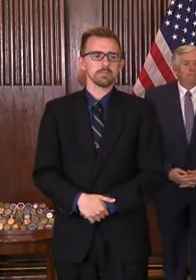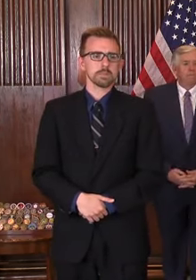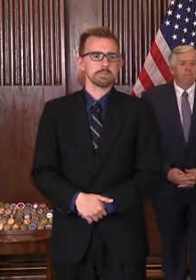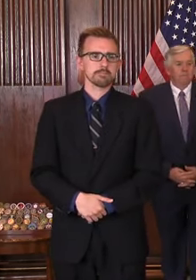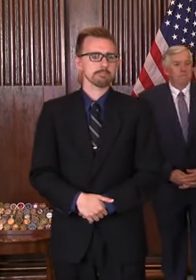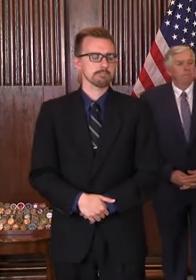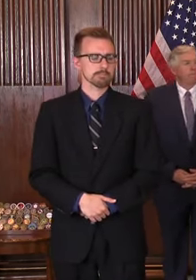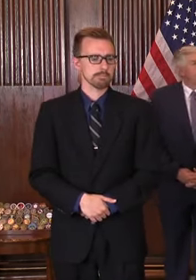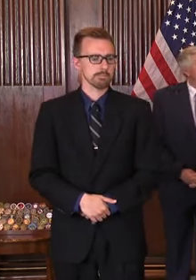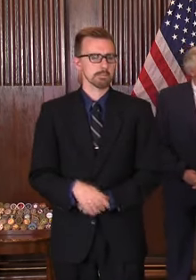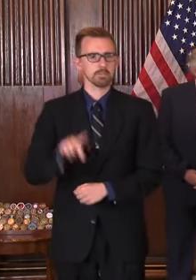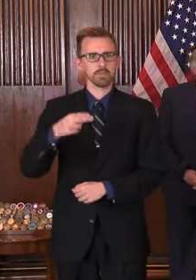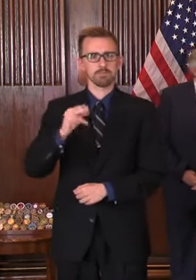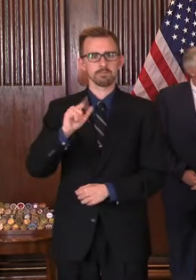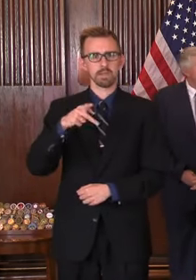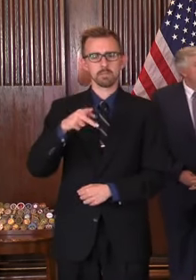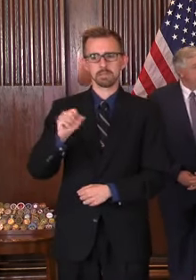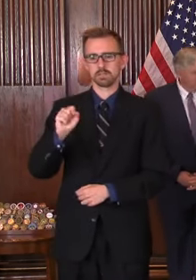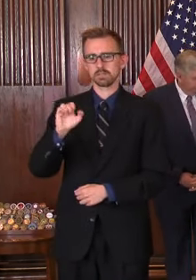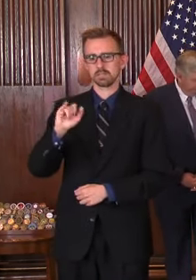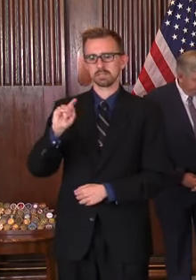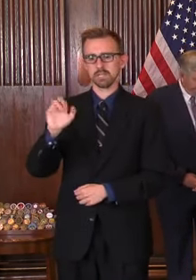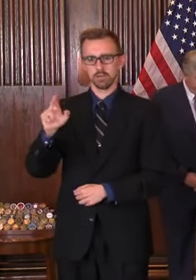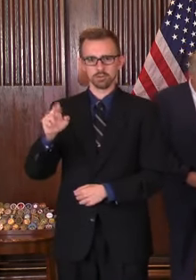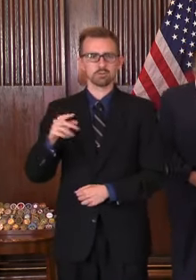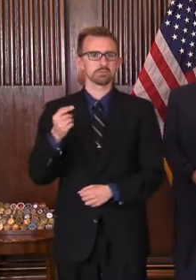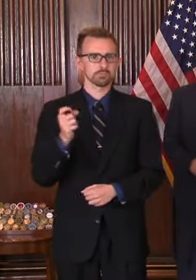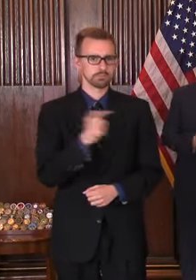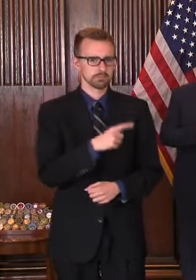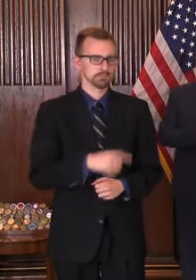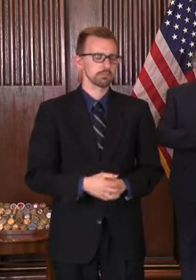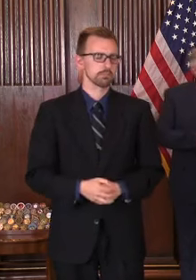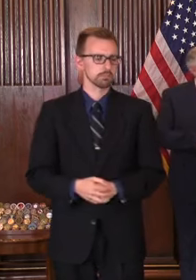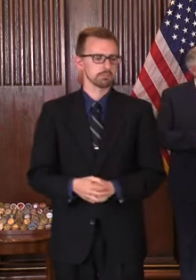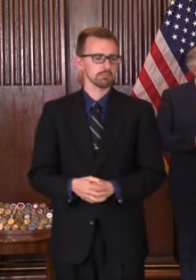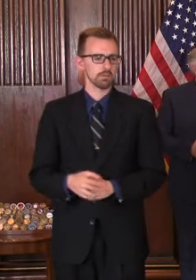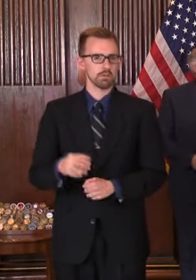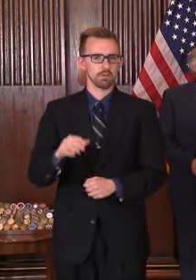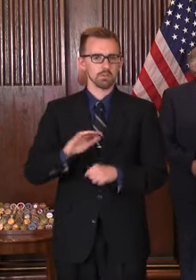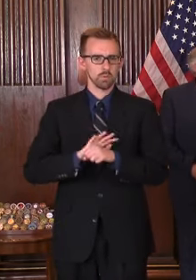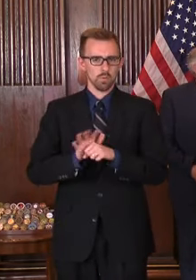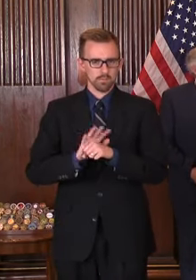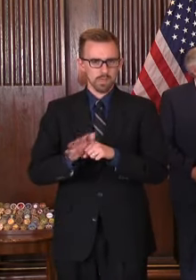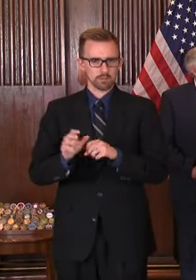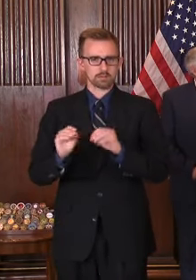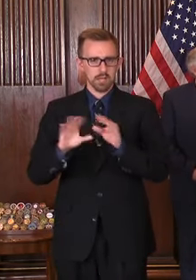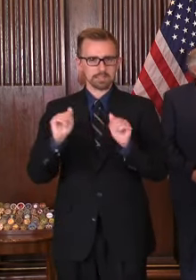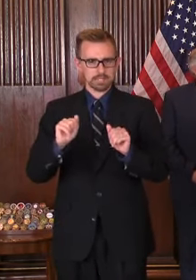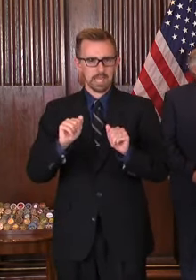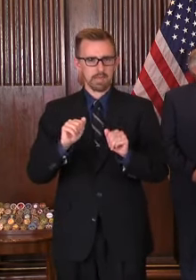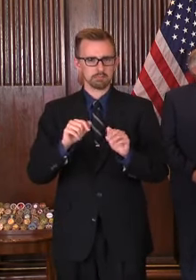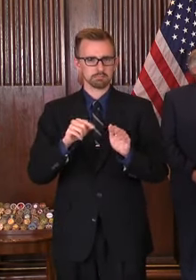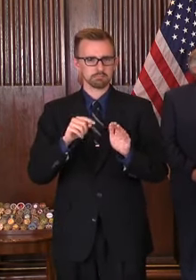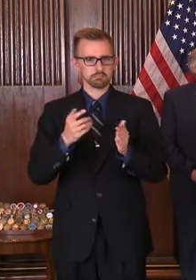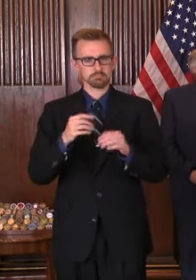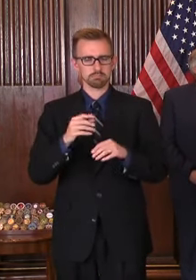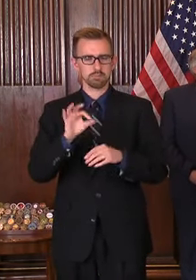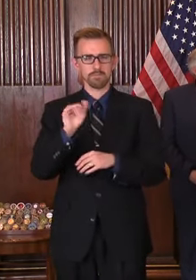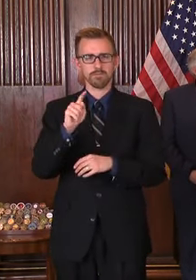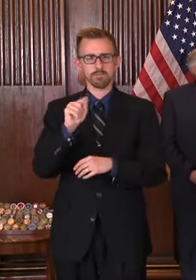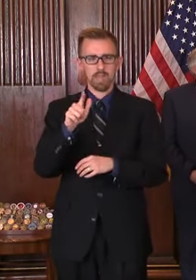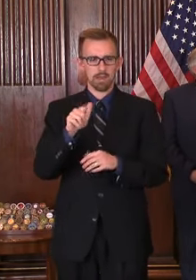Okay. This question is from Philip Sitter, the Jefferson City News Tribune. Doctor, COVID-19 can obviously be fatal, but there probably are people who may not